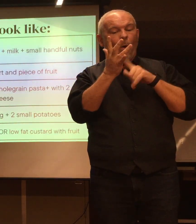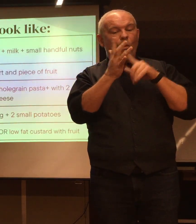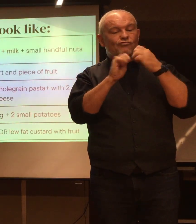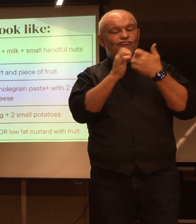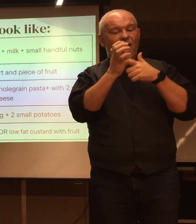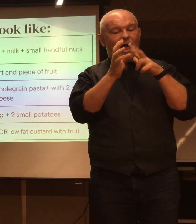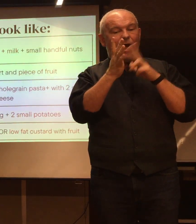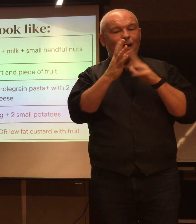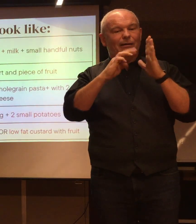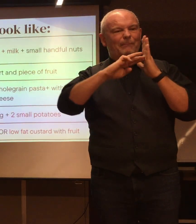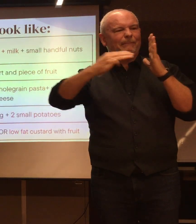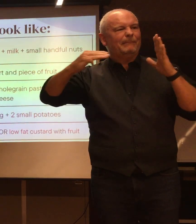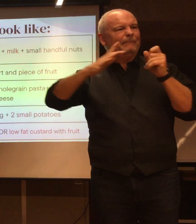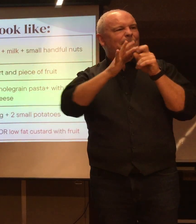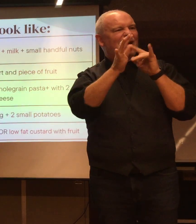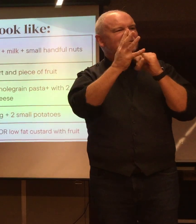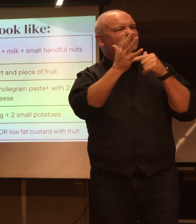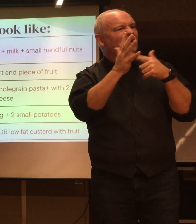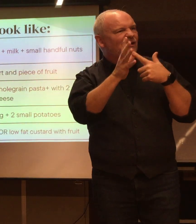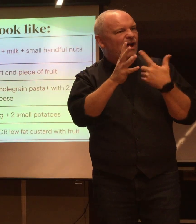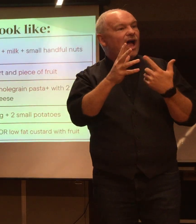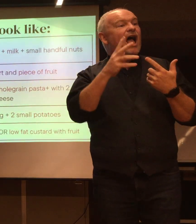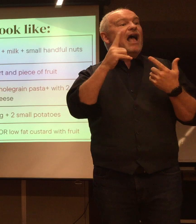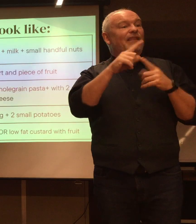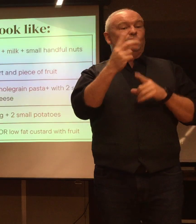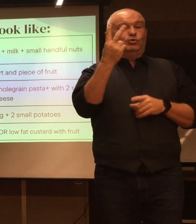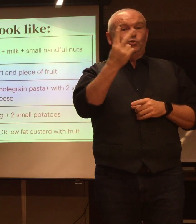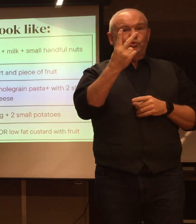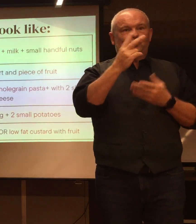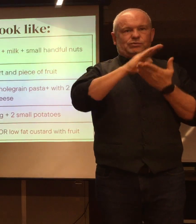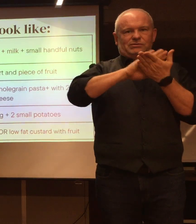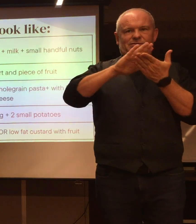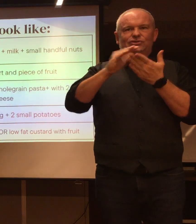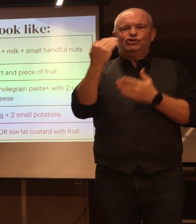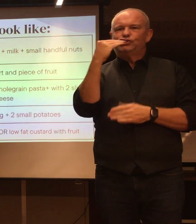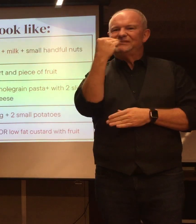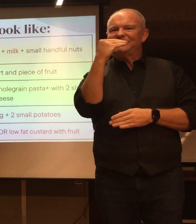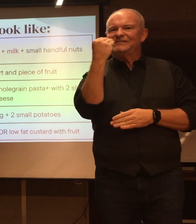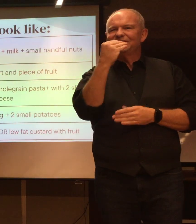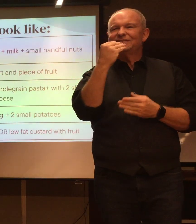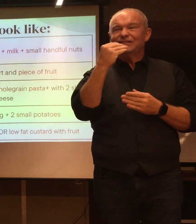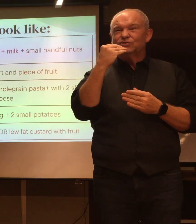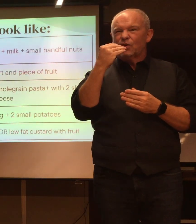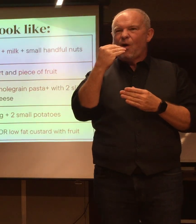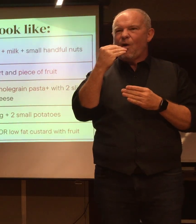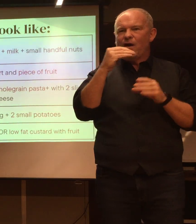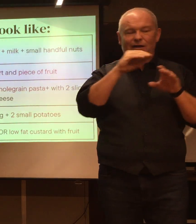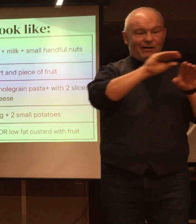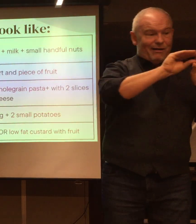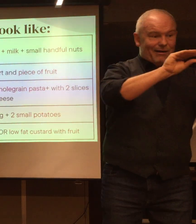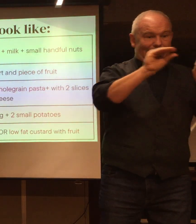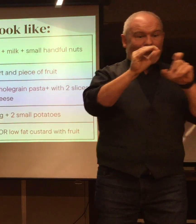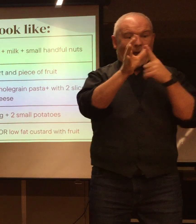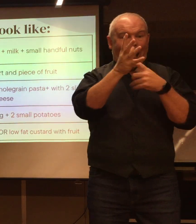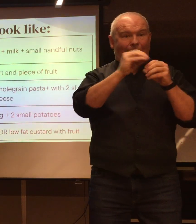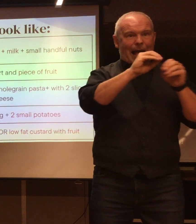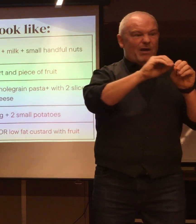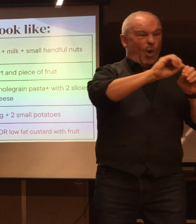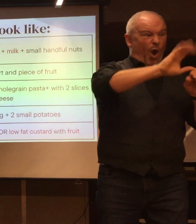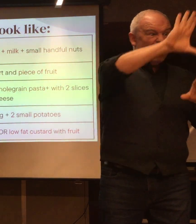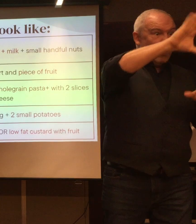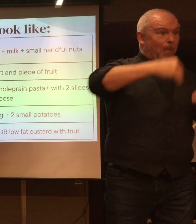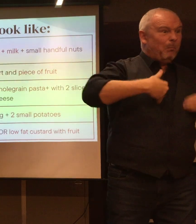carbohydrate, and 2 slices of cheese for your calcium. So you see how we're spreading the carbohydrate throughout the